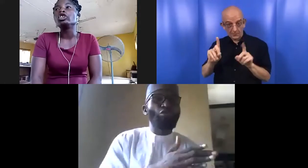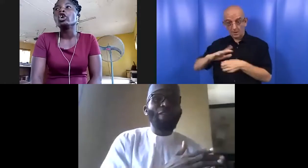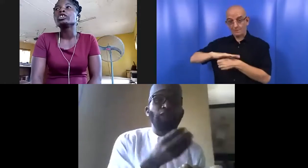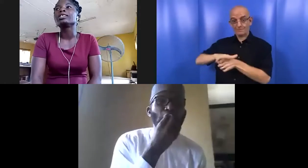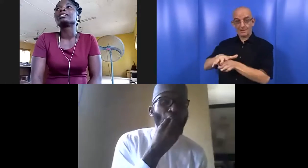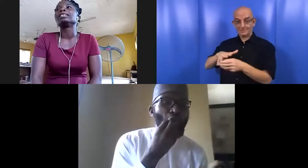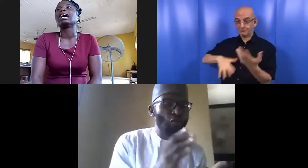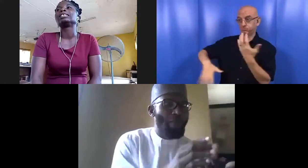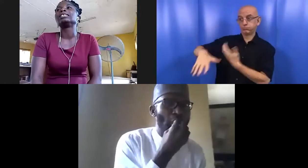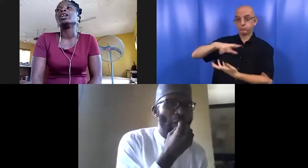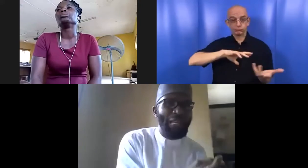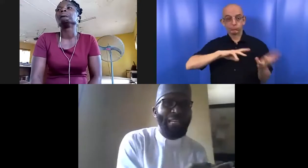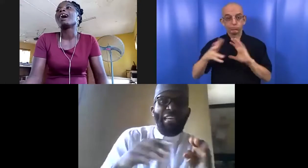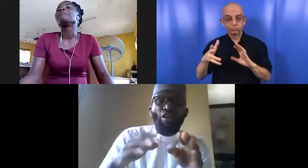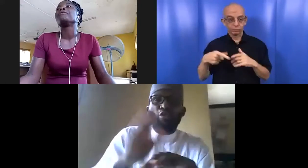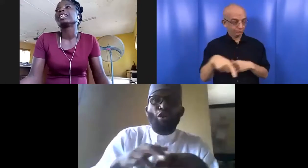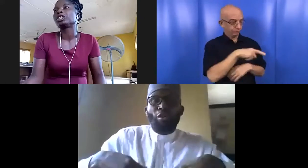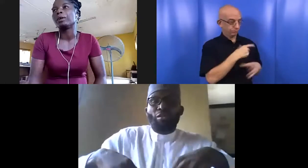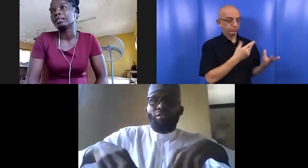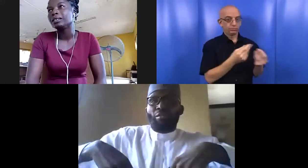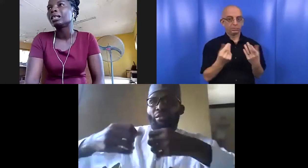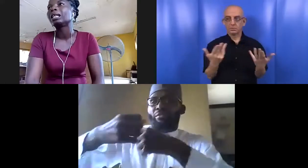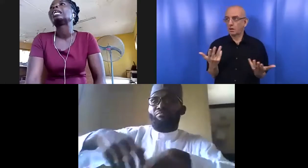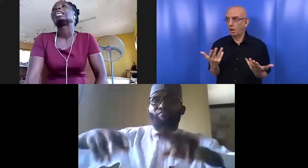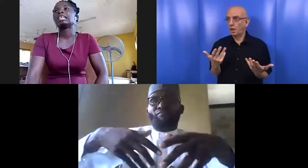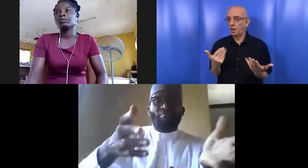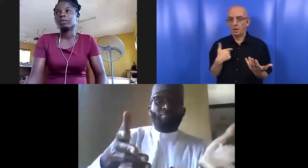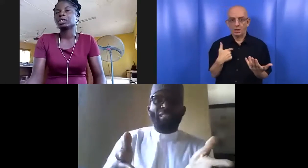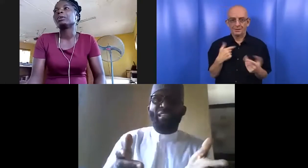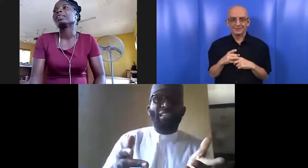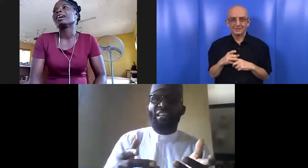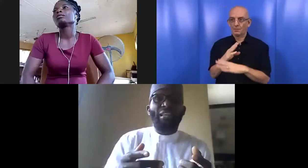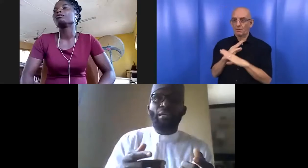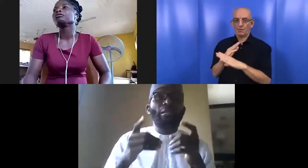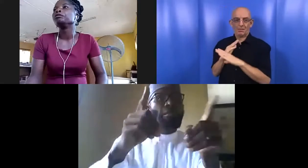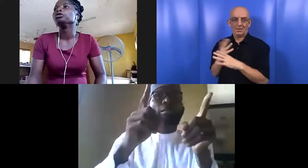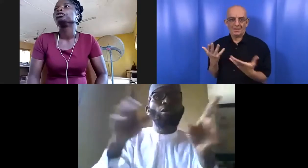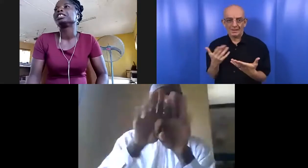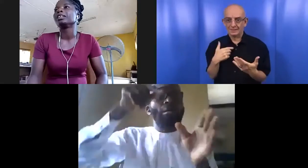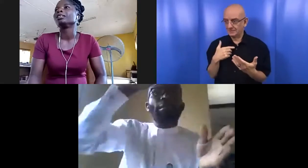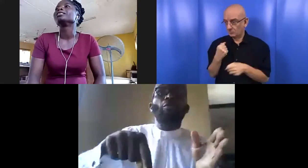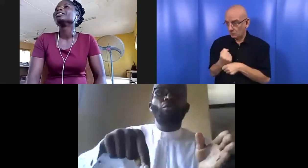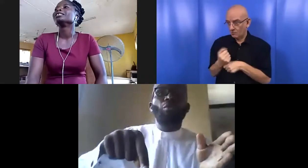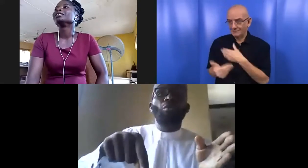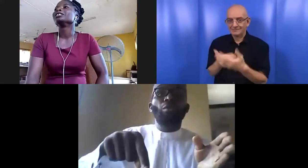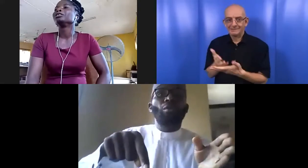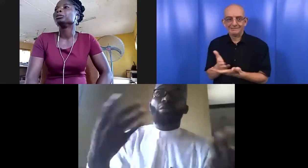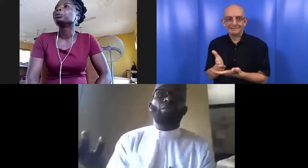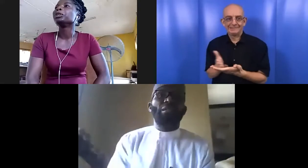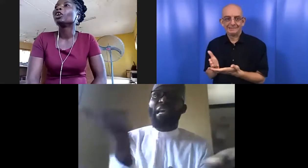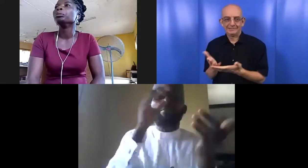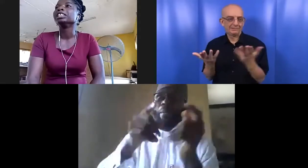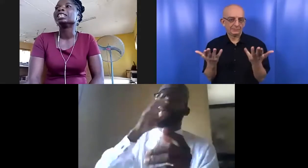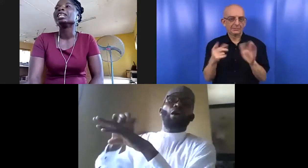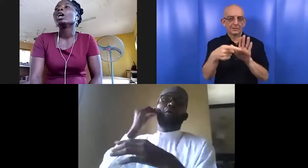example, those that have restaurants that cook food to sell to the